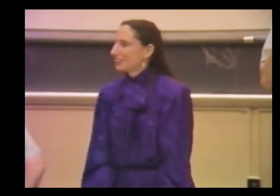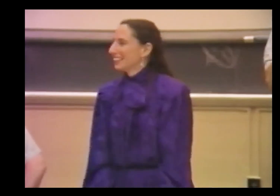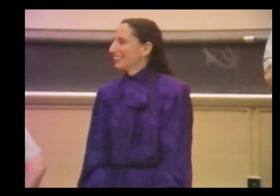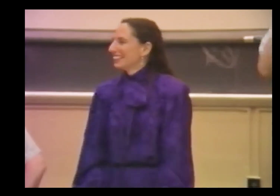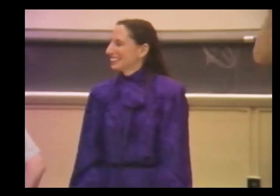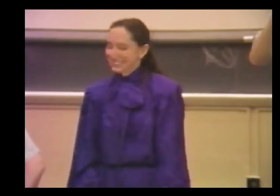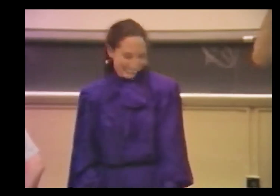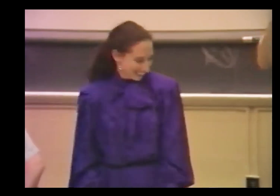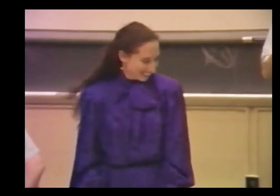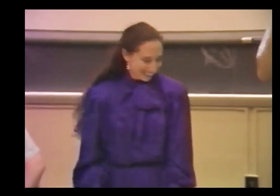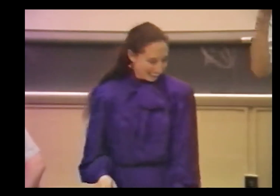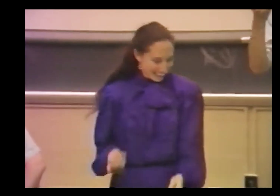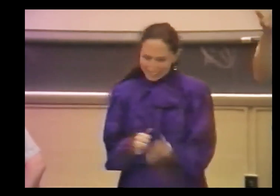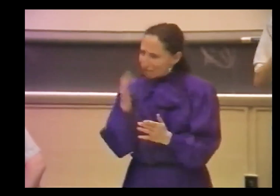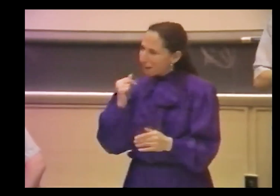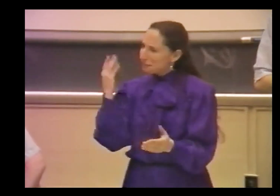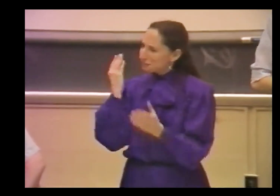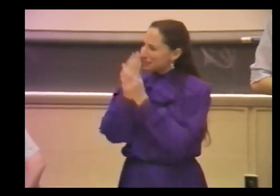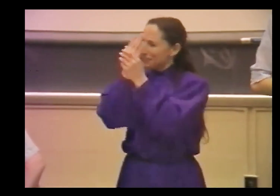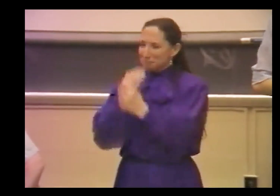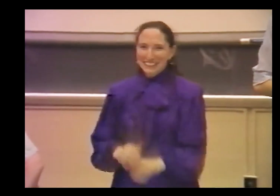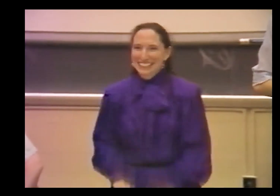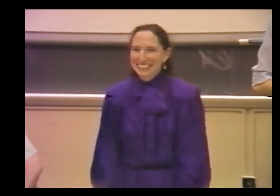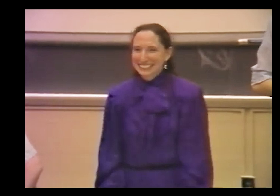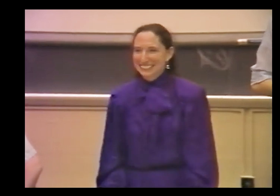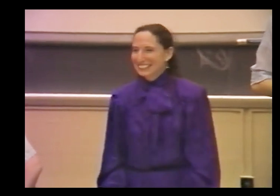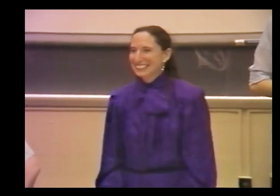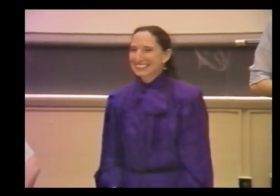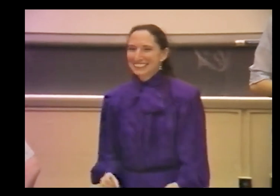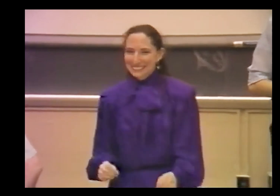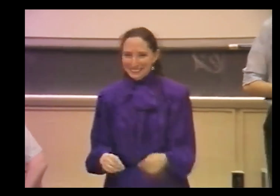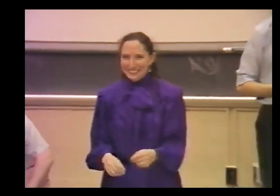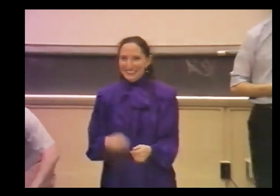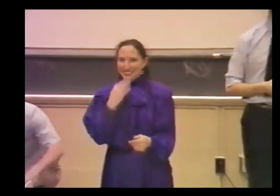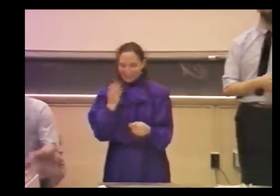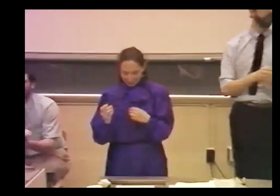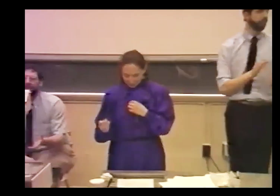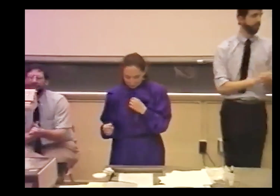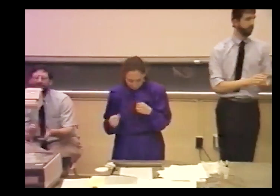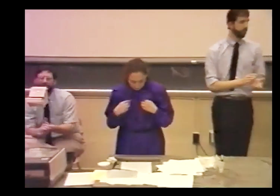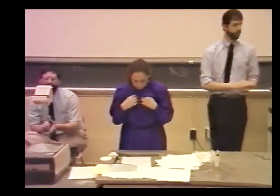Is that why you were interrupting? Okay, thank you.